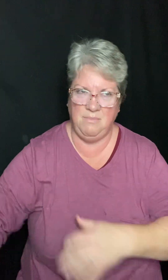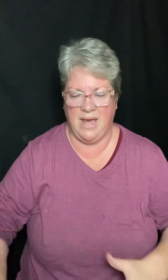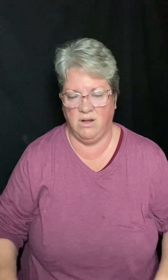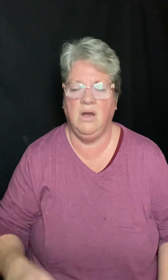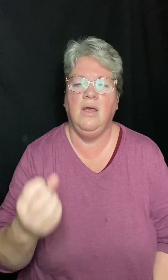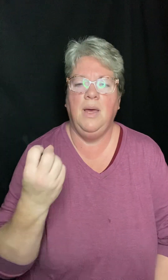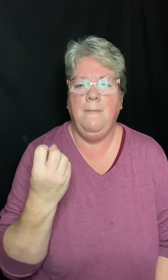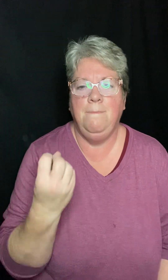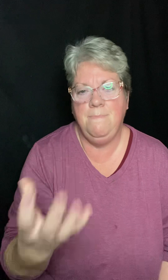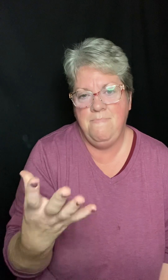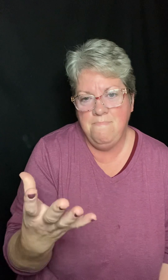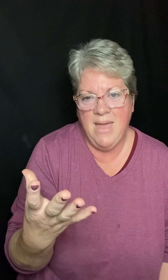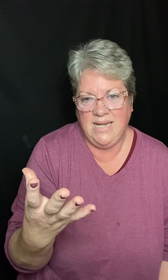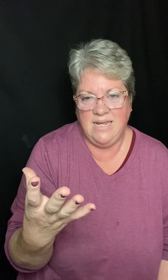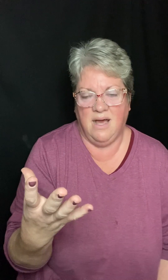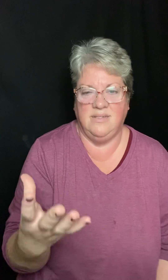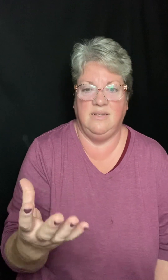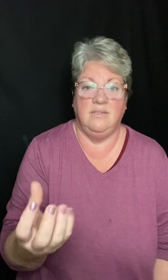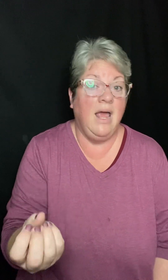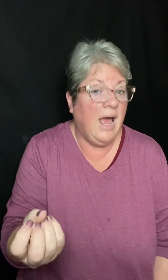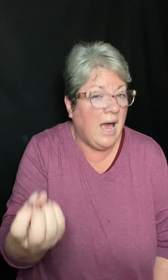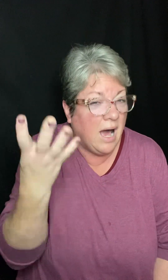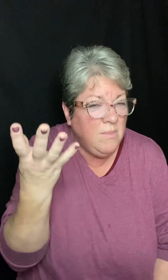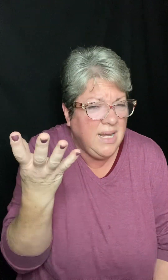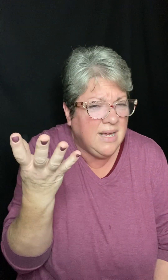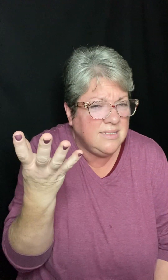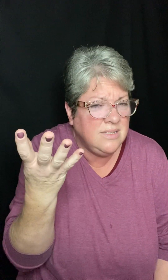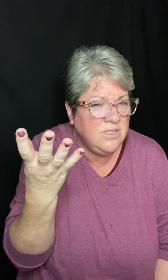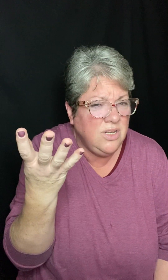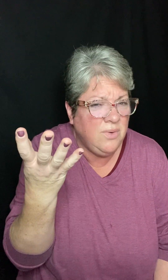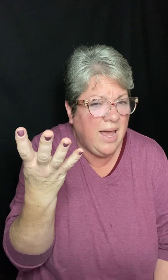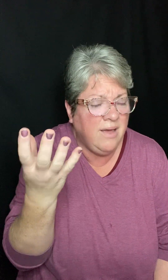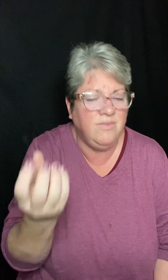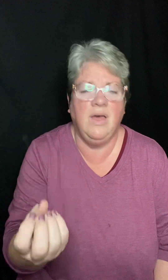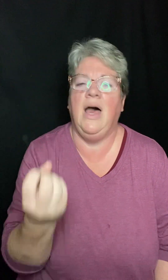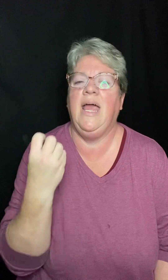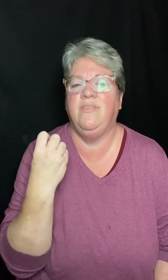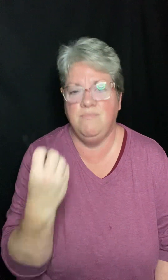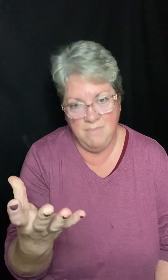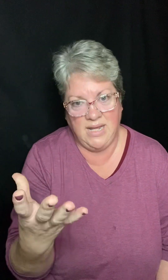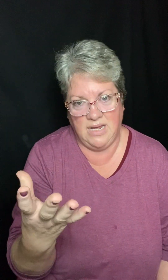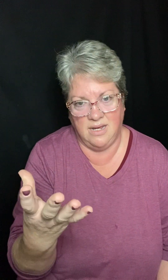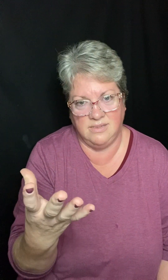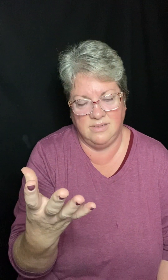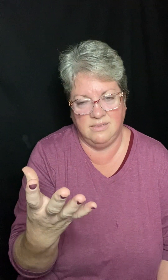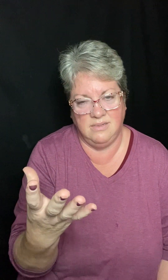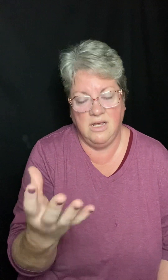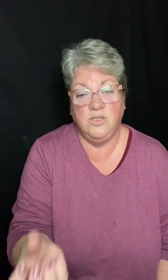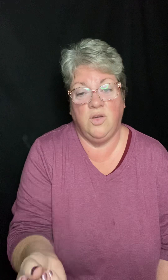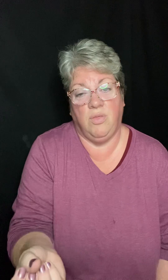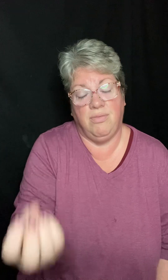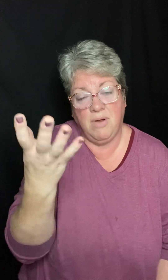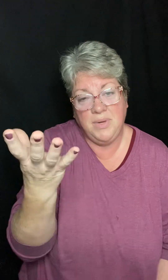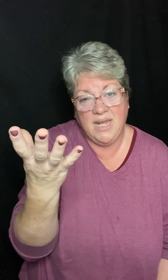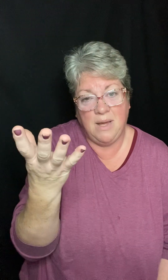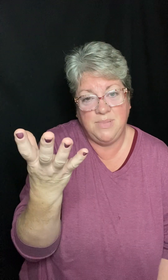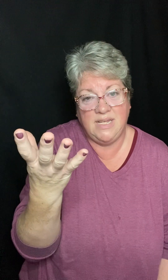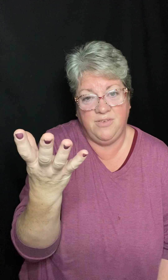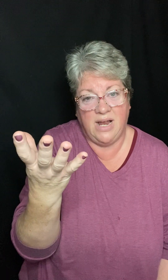matter. Many cousins. How many cousins do you have? I have many cousins. So throwing it up as if you're asking